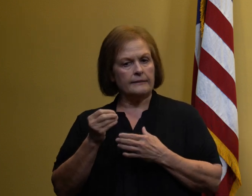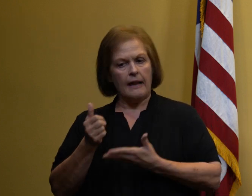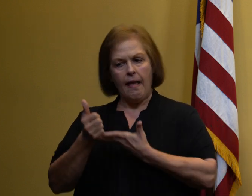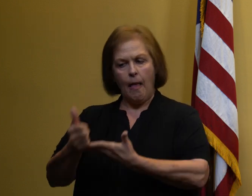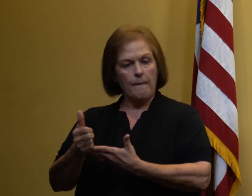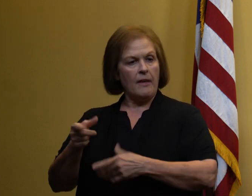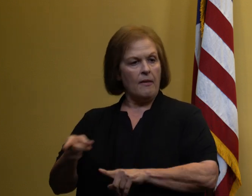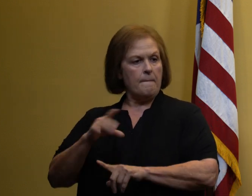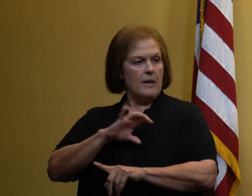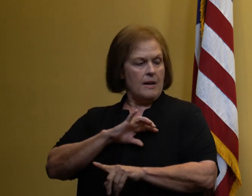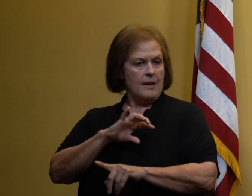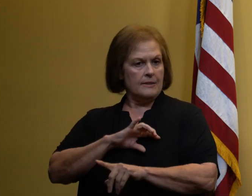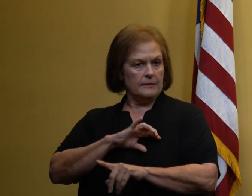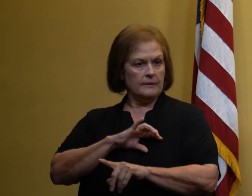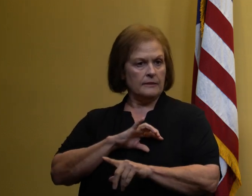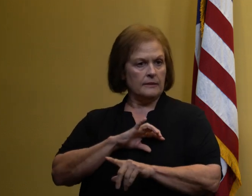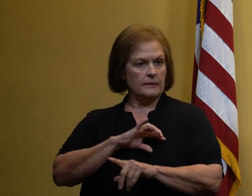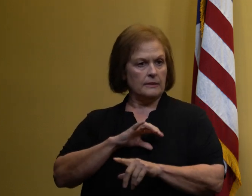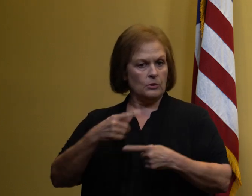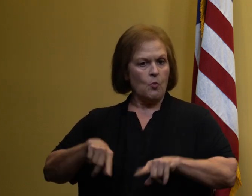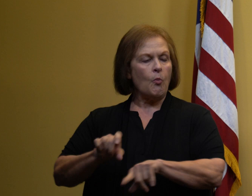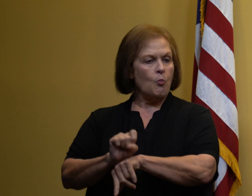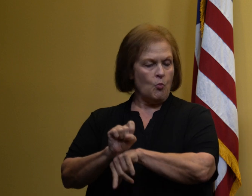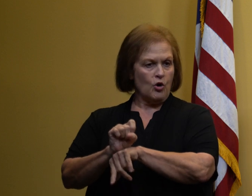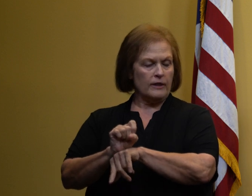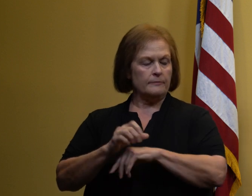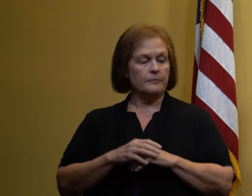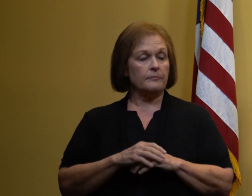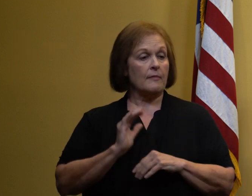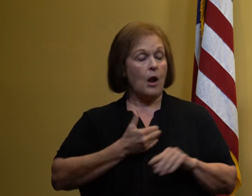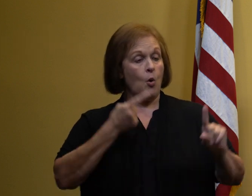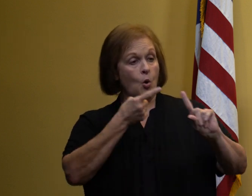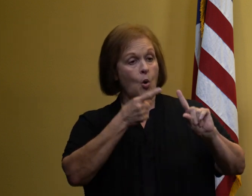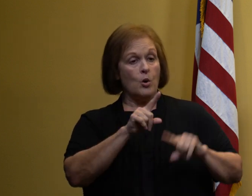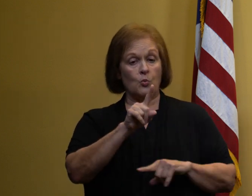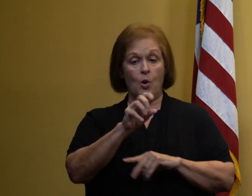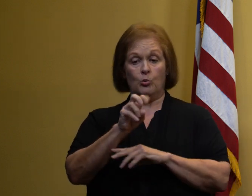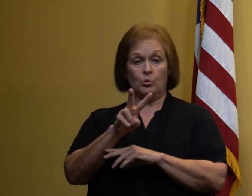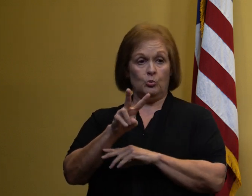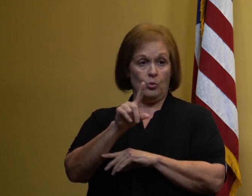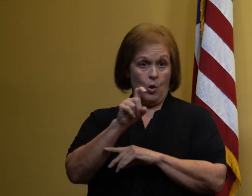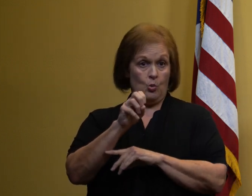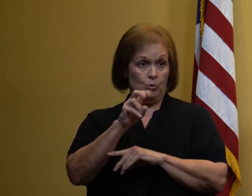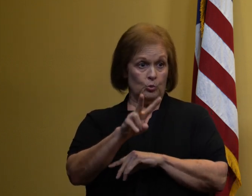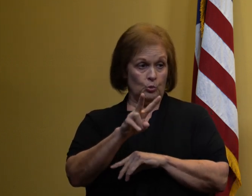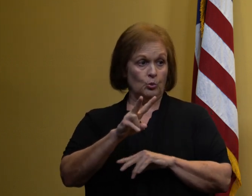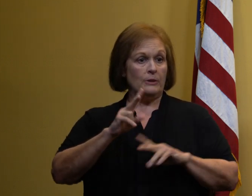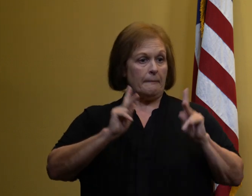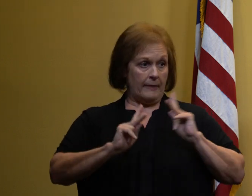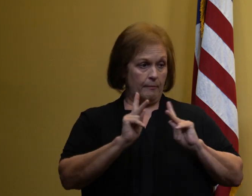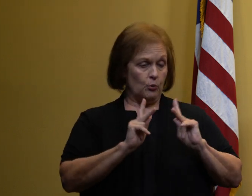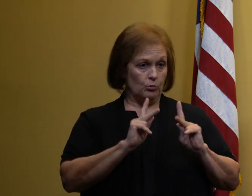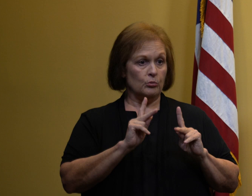and easing that burden, I would say, on commissioned officers. Our goal is 102